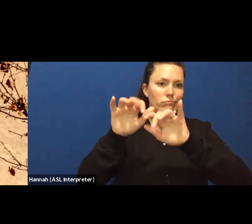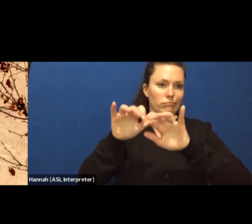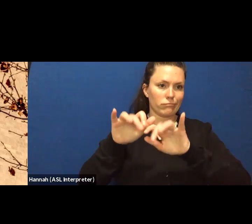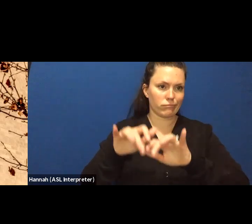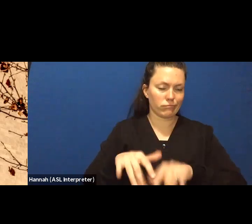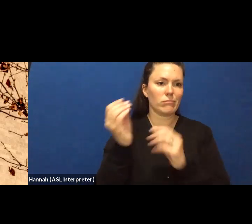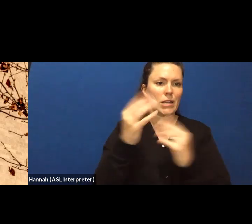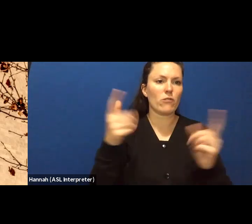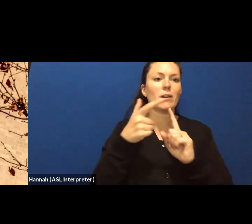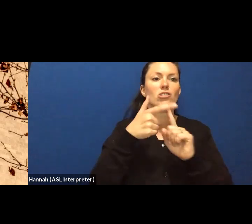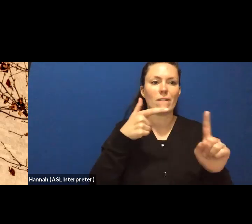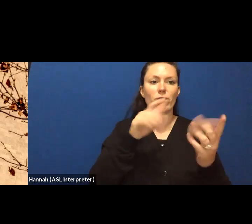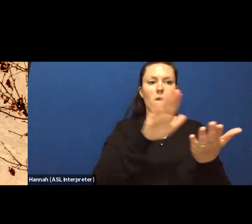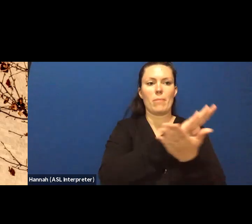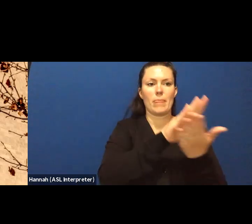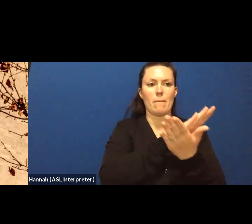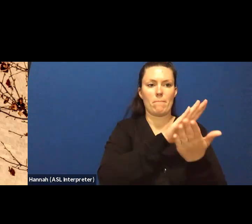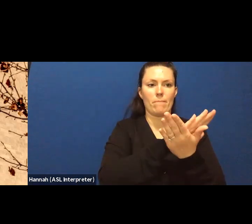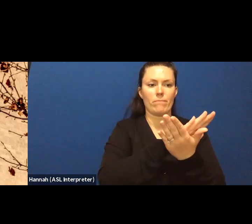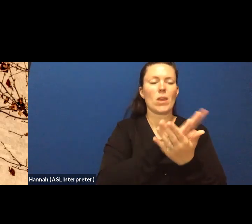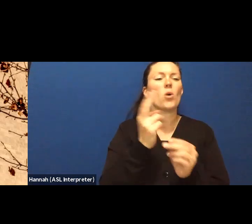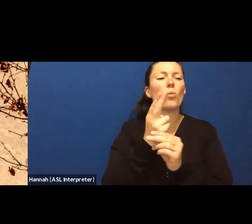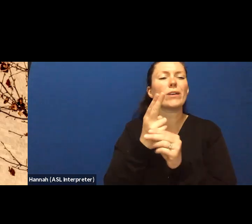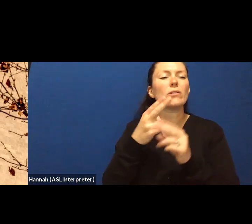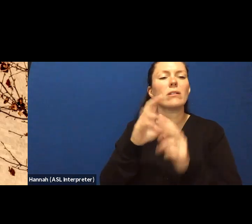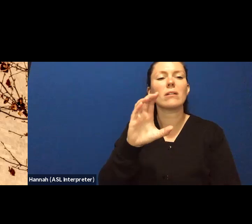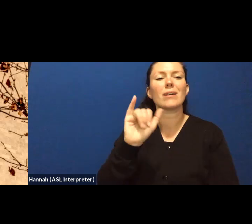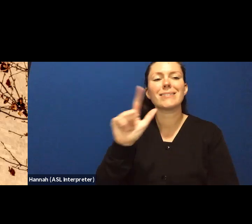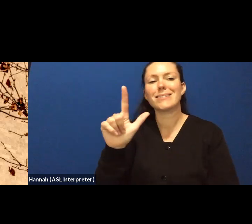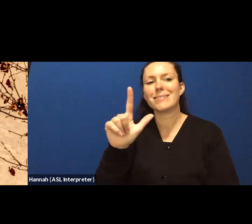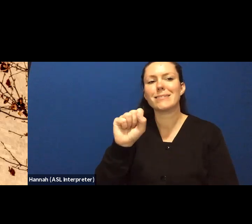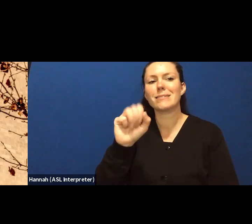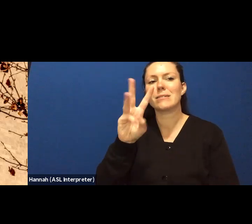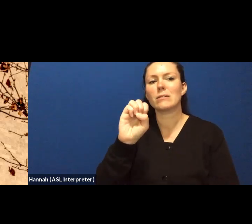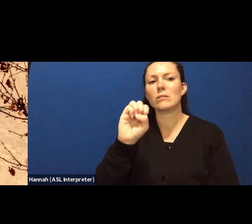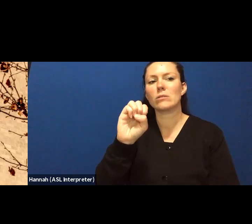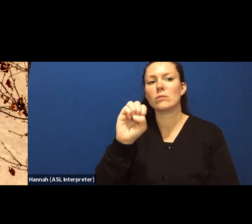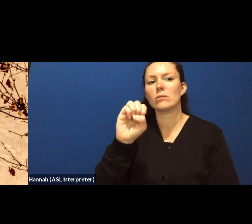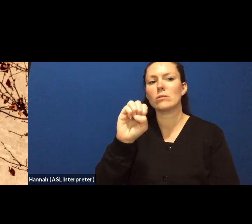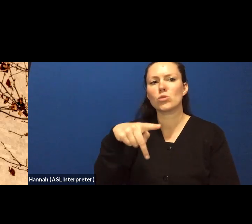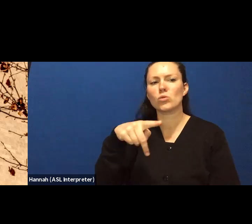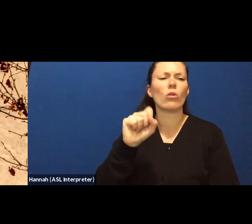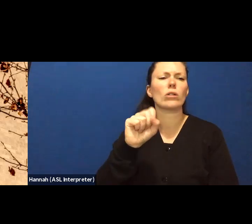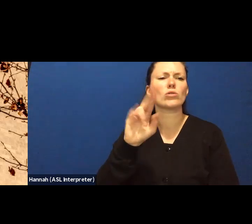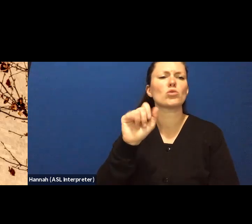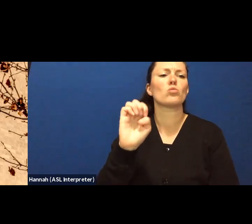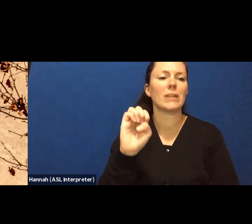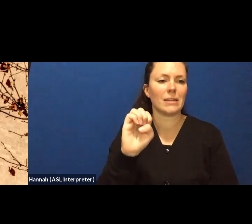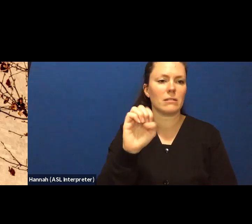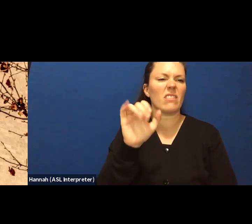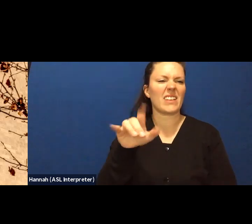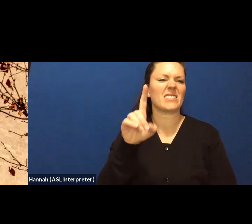copies into CIL Suite, which is the web-based database that we use.